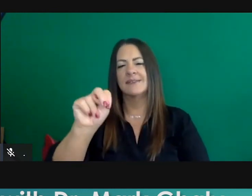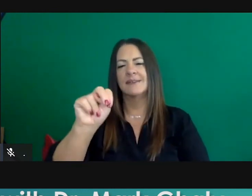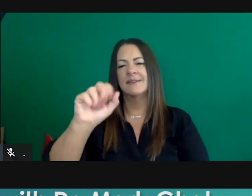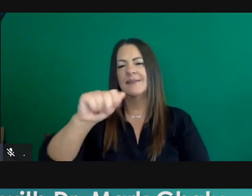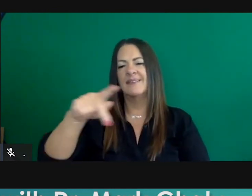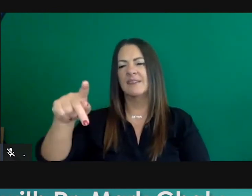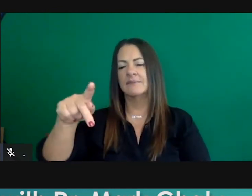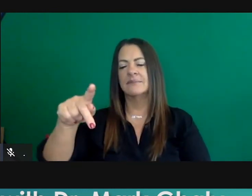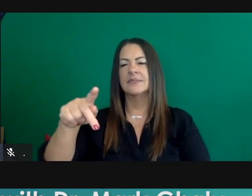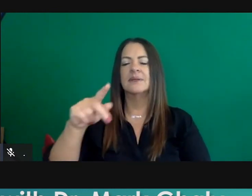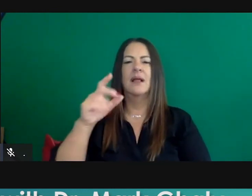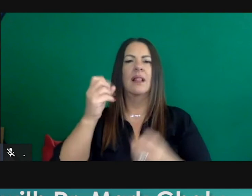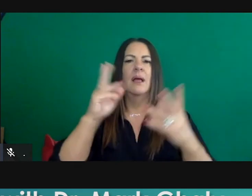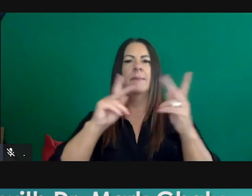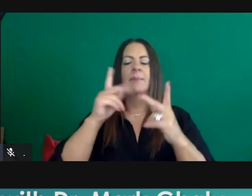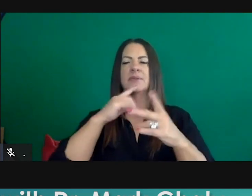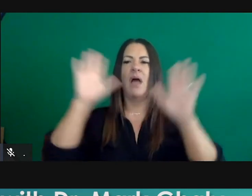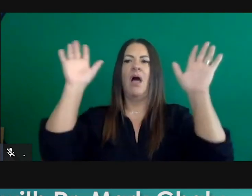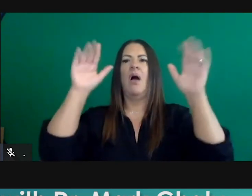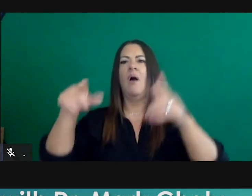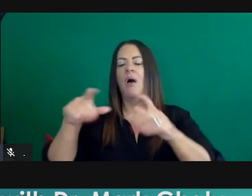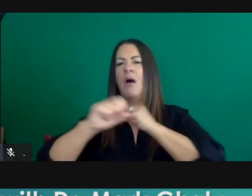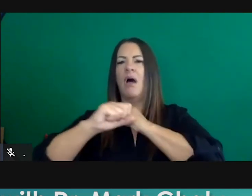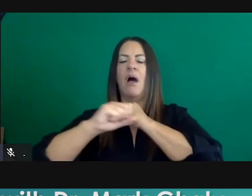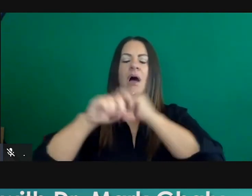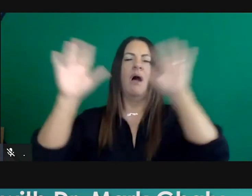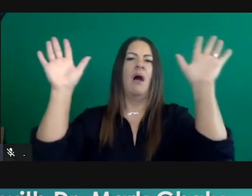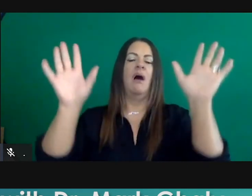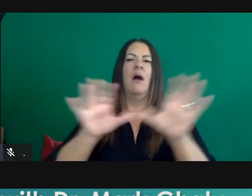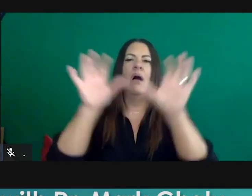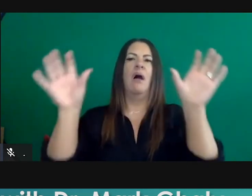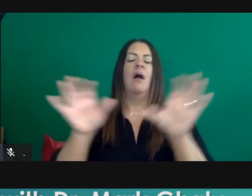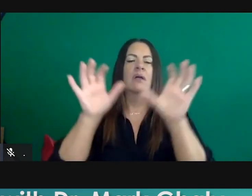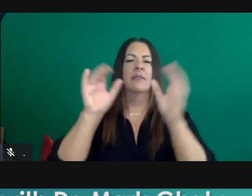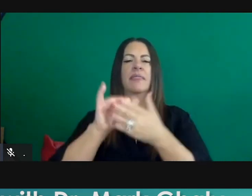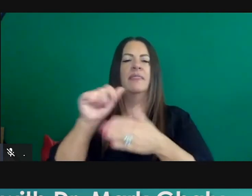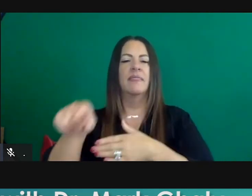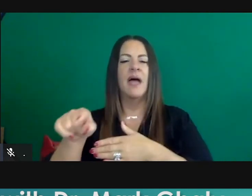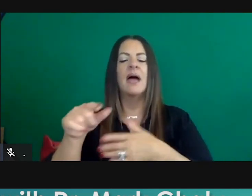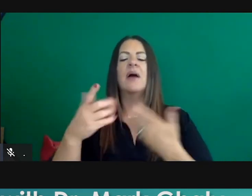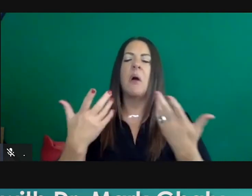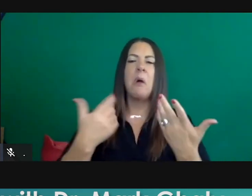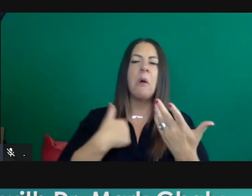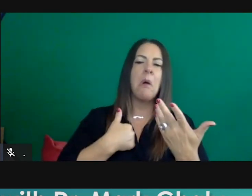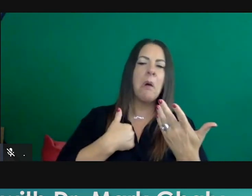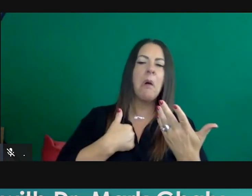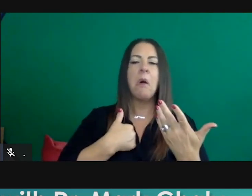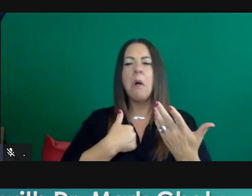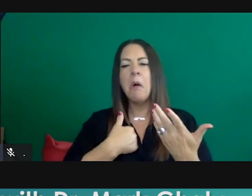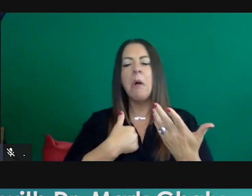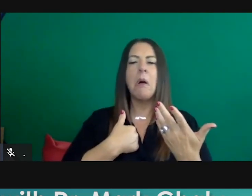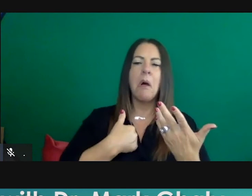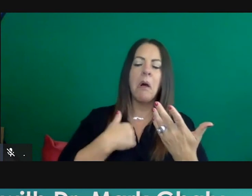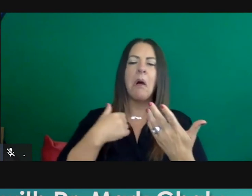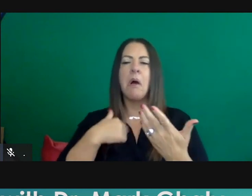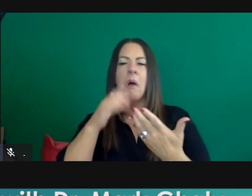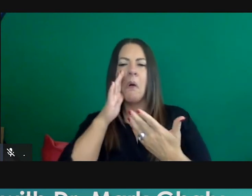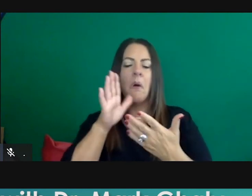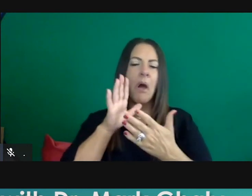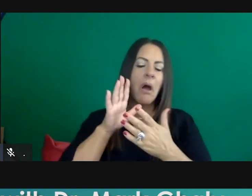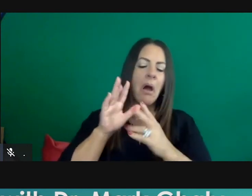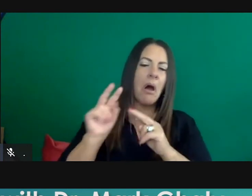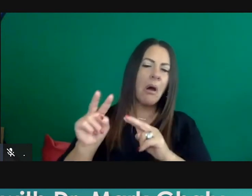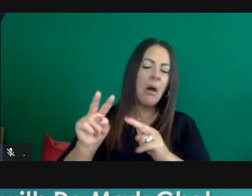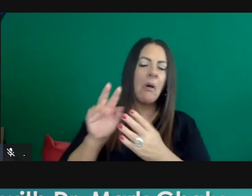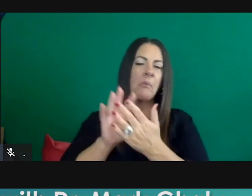was being launched and promoted there. And we're certainly interested in watching what we can learn in that experience, as well